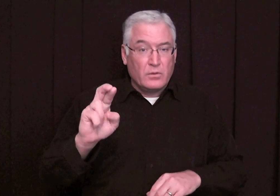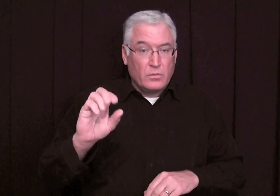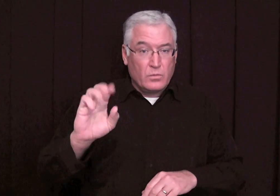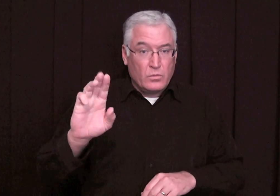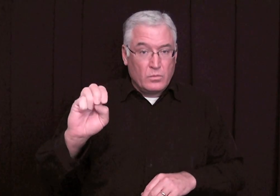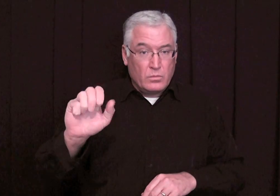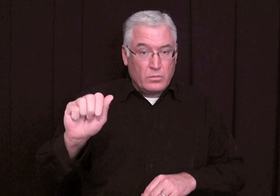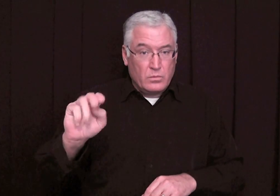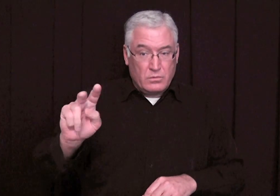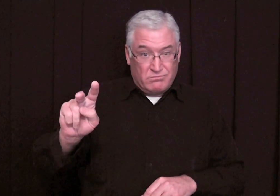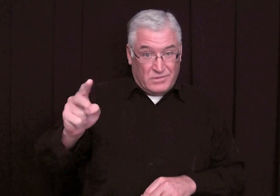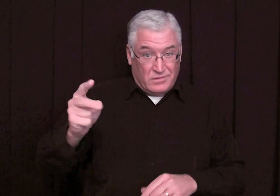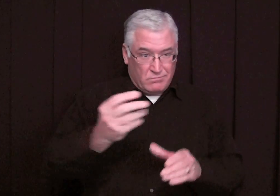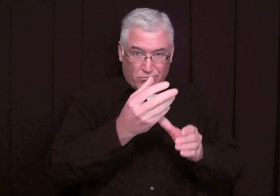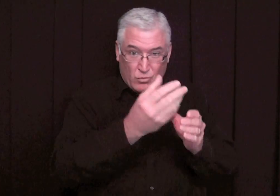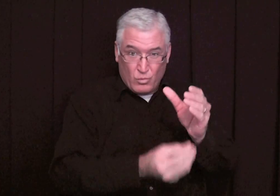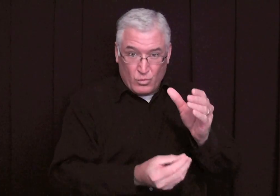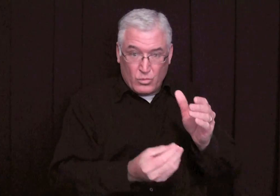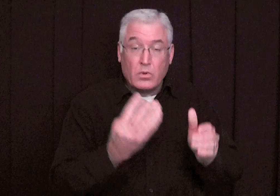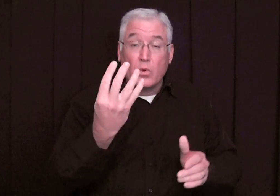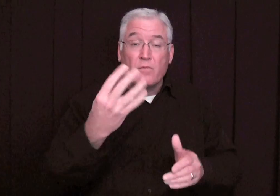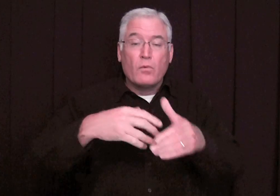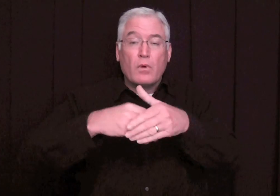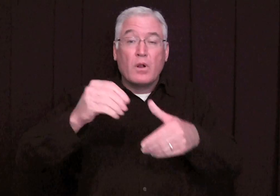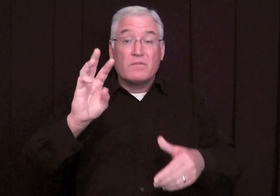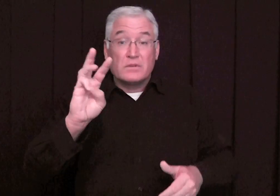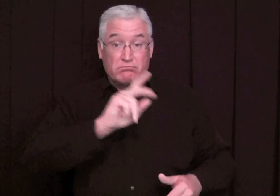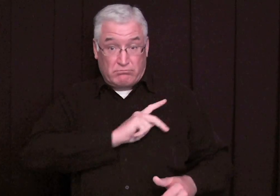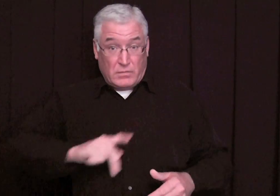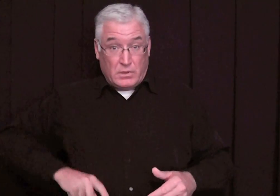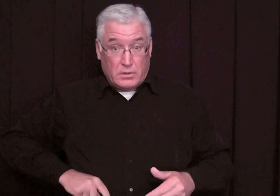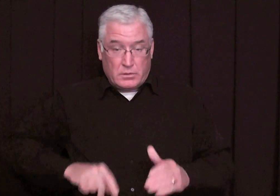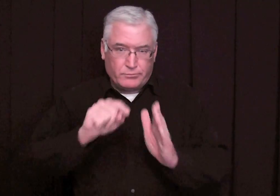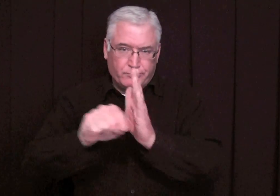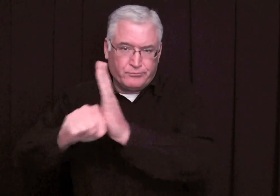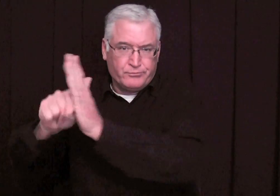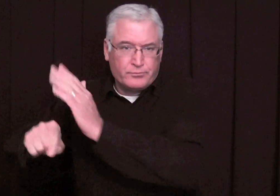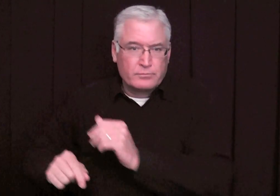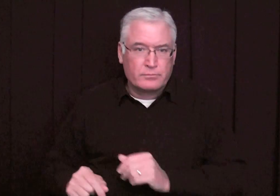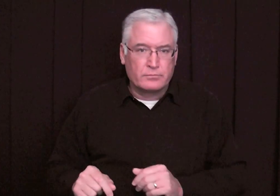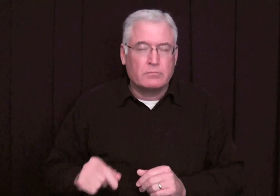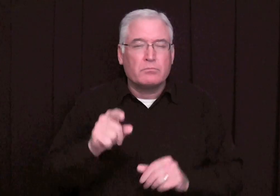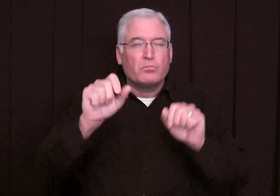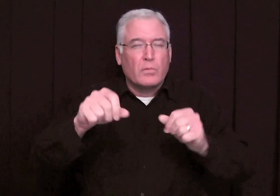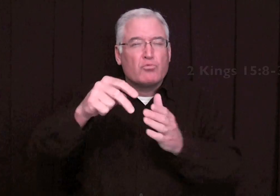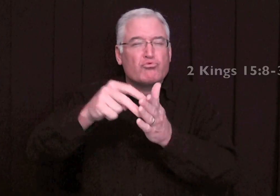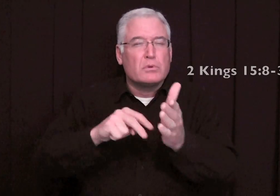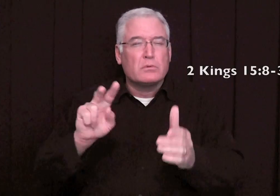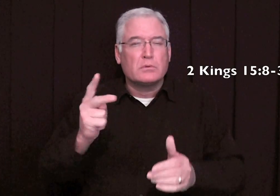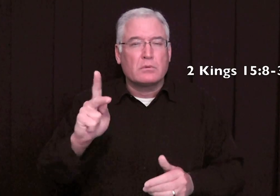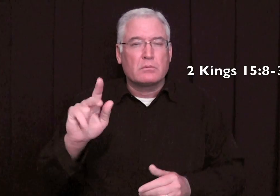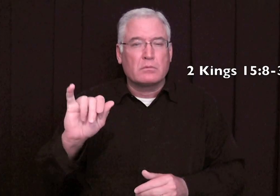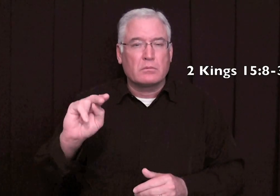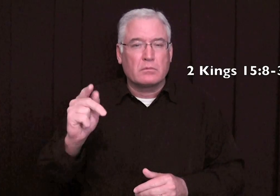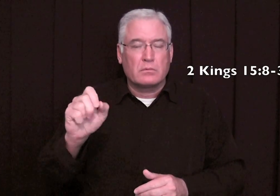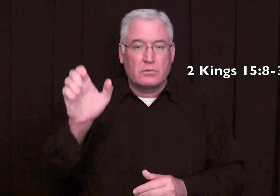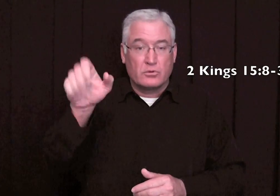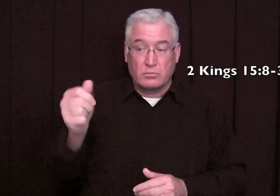After Jeroboam II was out of the picture, 4 out of 6 of the remaining kings, they were assassinated. You can read